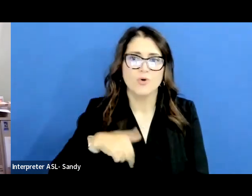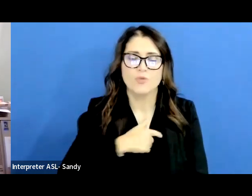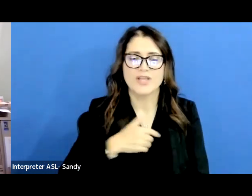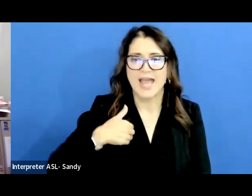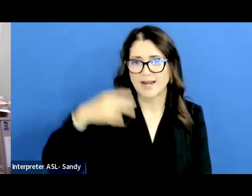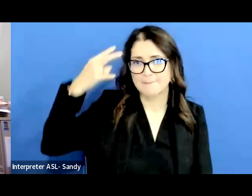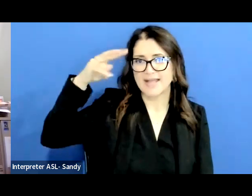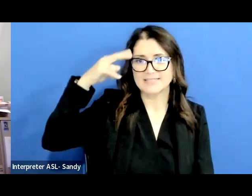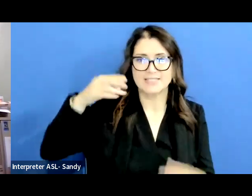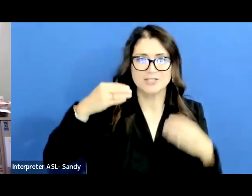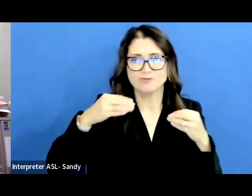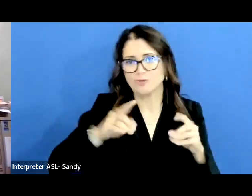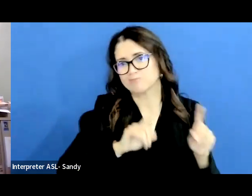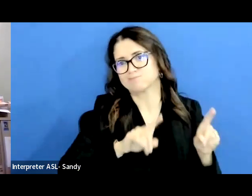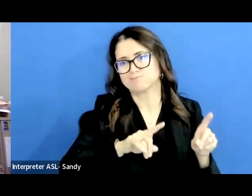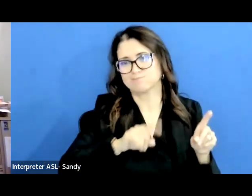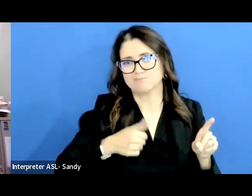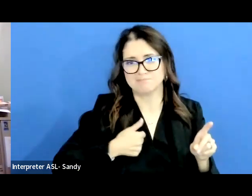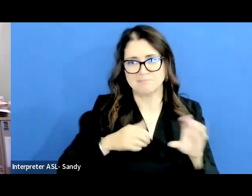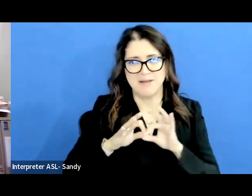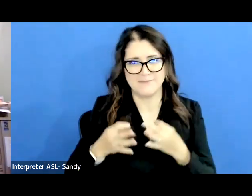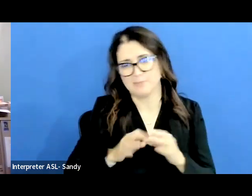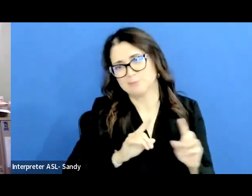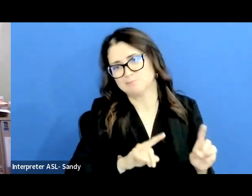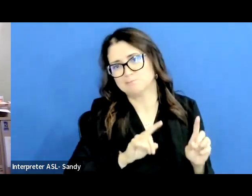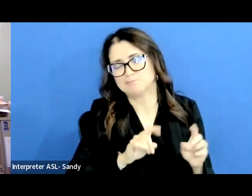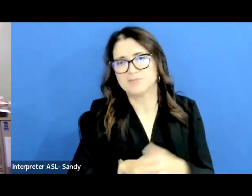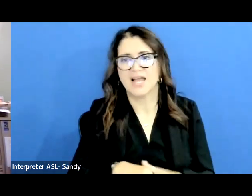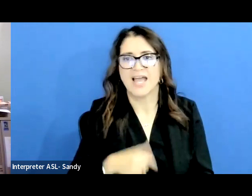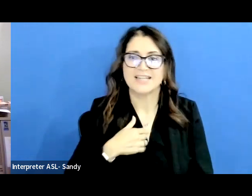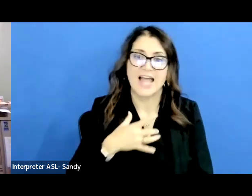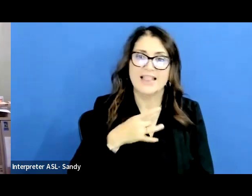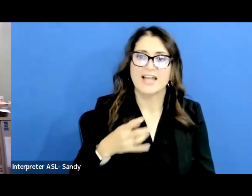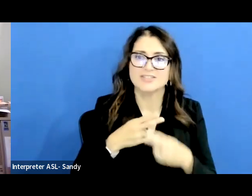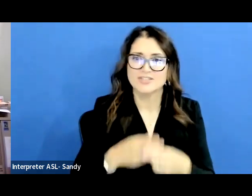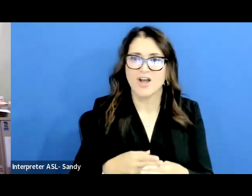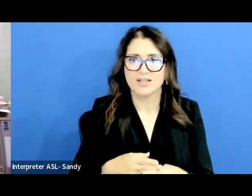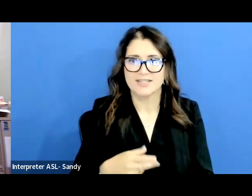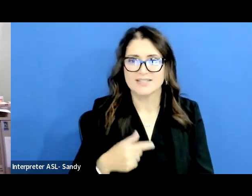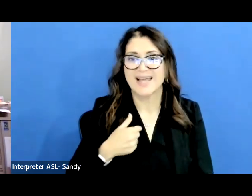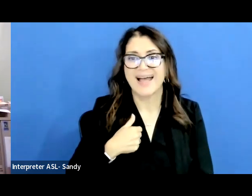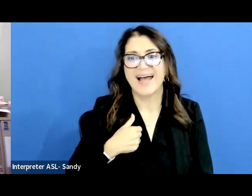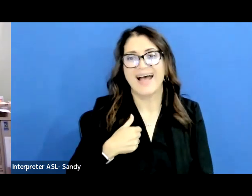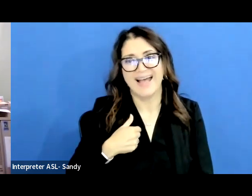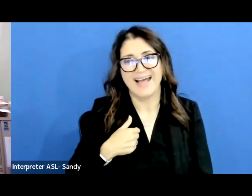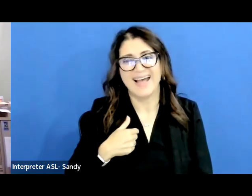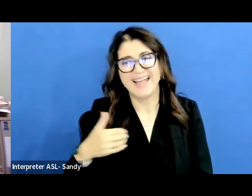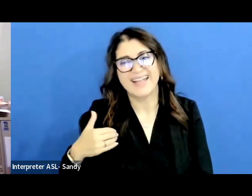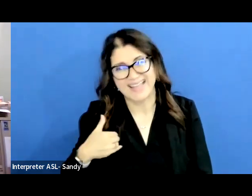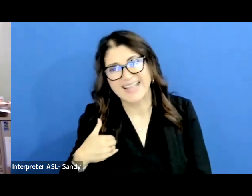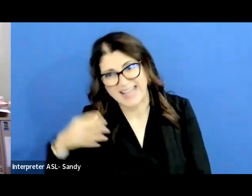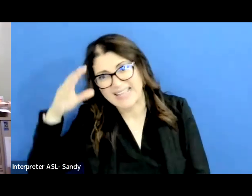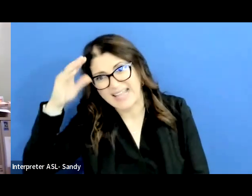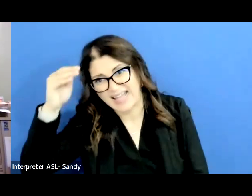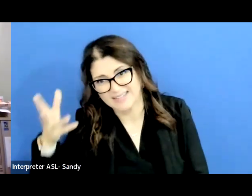store that we always went to in my family. And I'd like to call it the I Got a Guy, because we